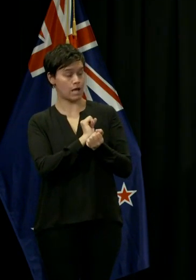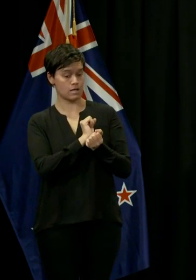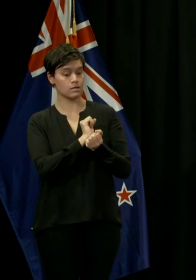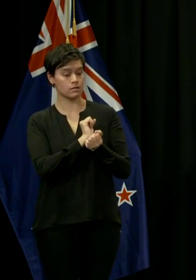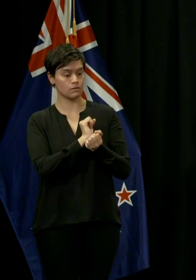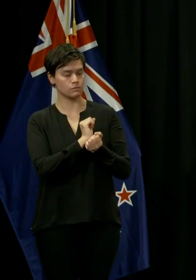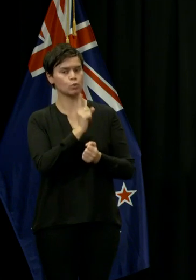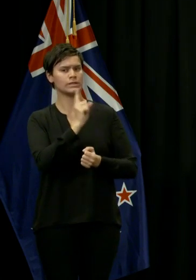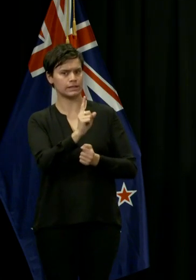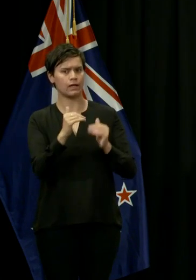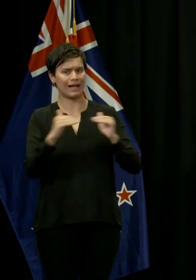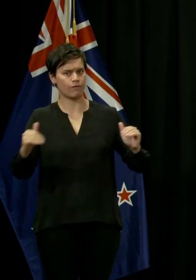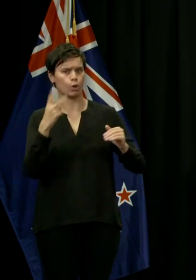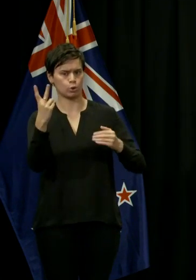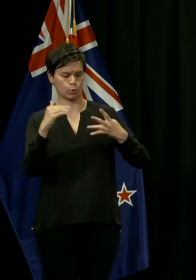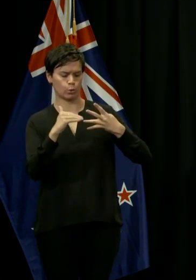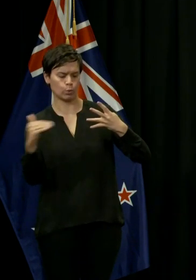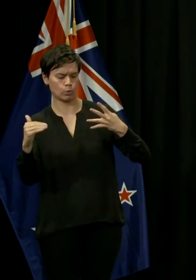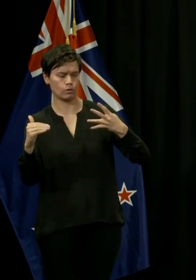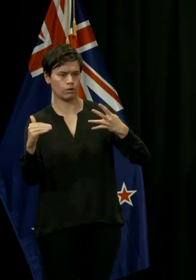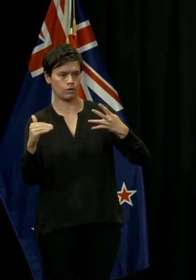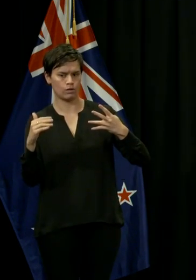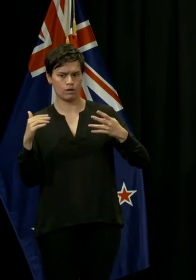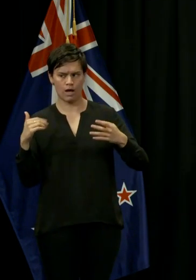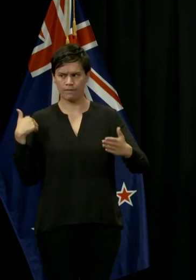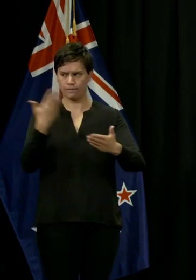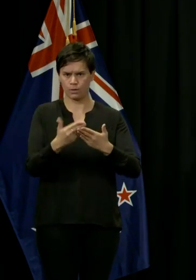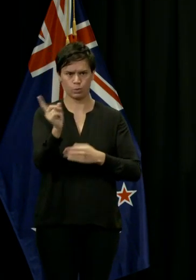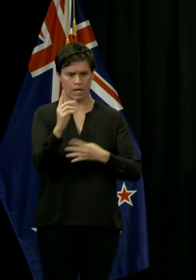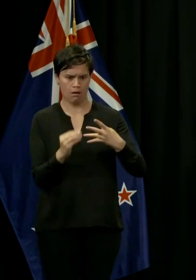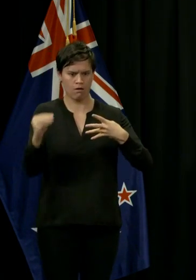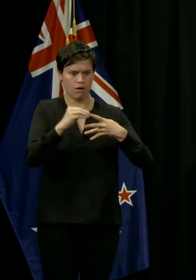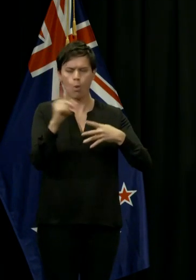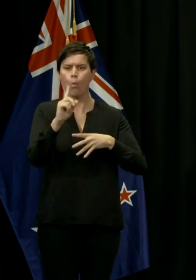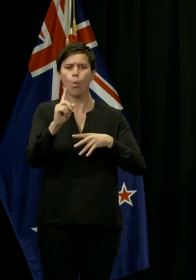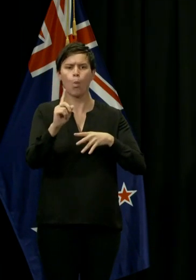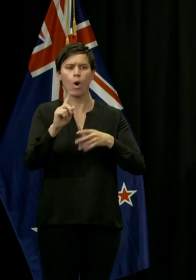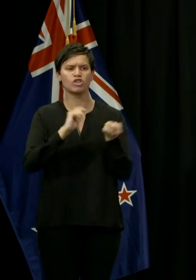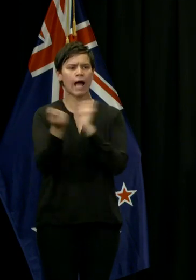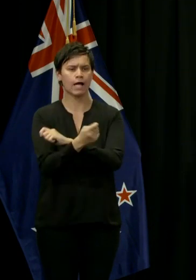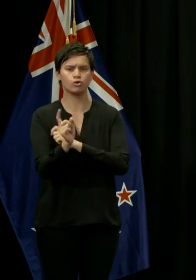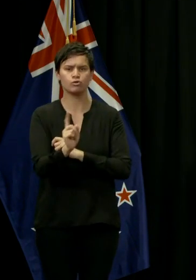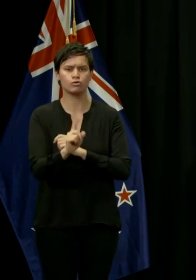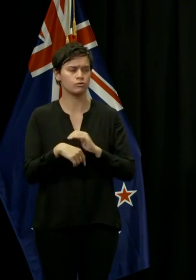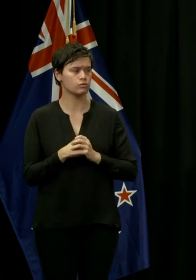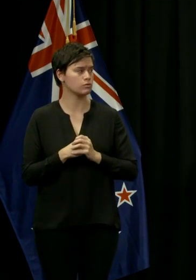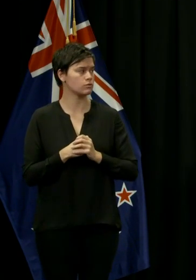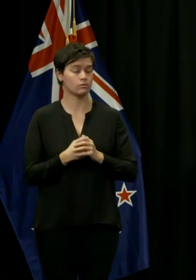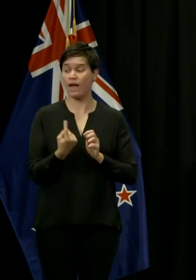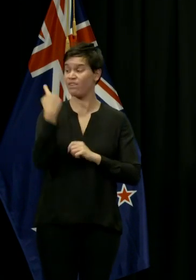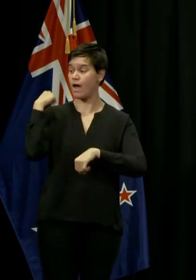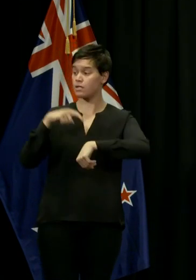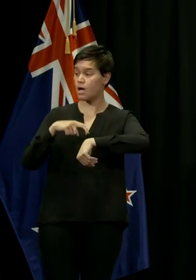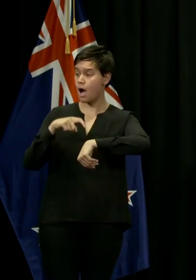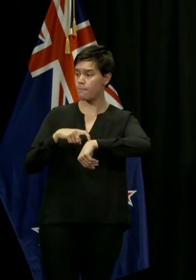very firm that it was just level 2 on Saturday. Yes, and as you will have heard from the Director General, we at that time were still investigating some